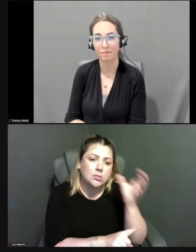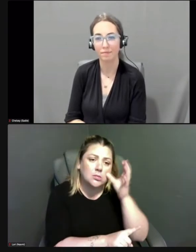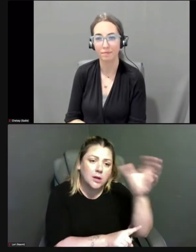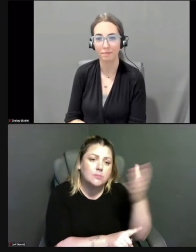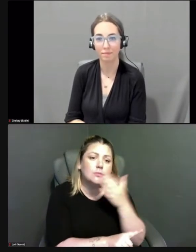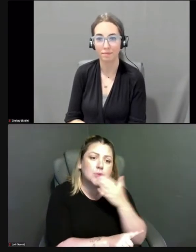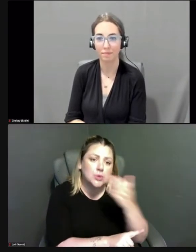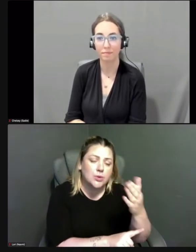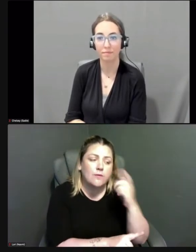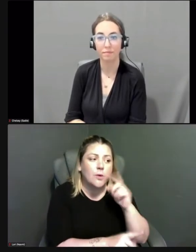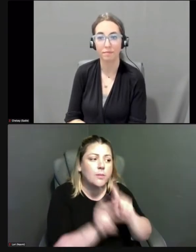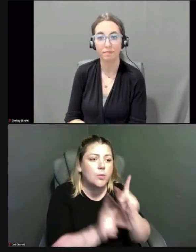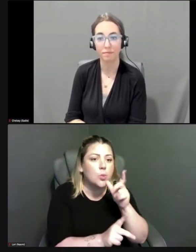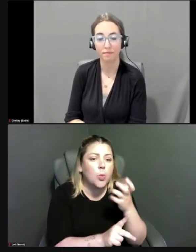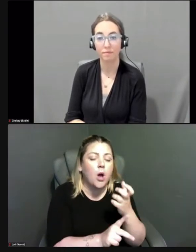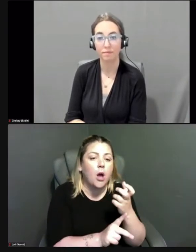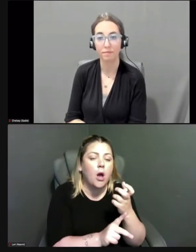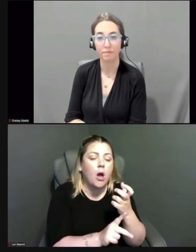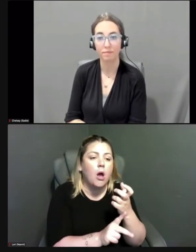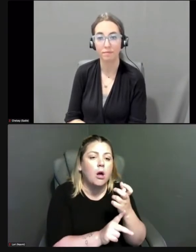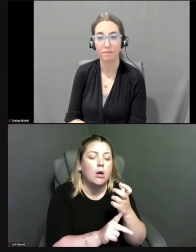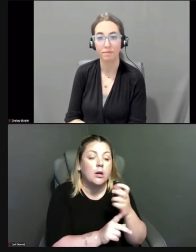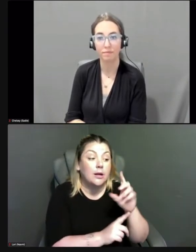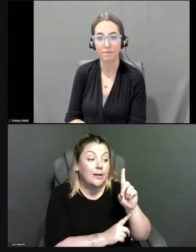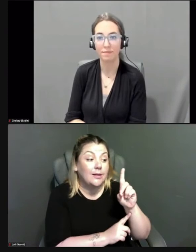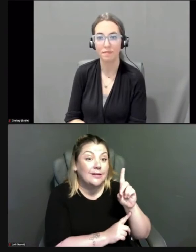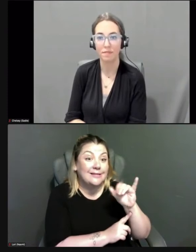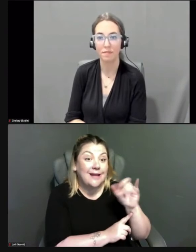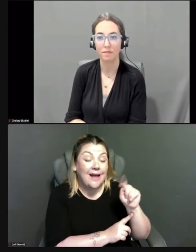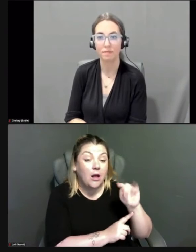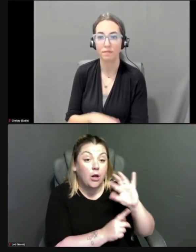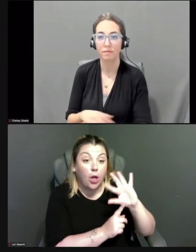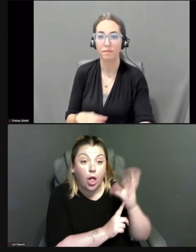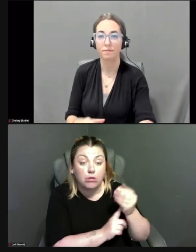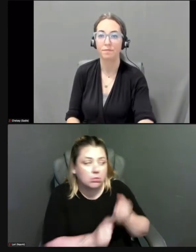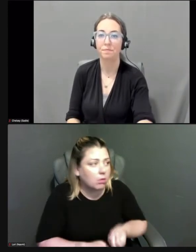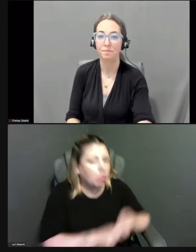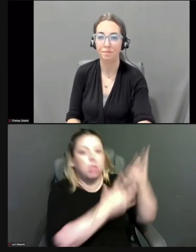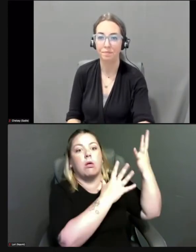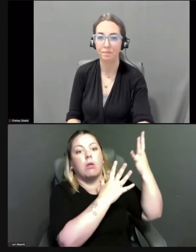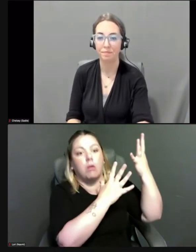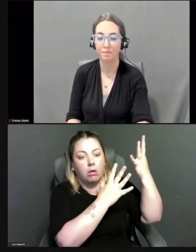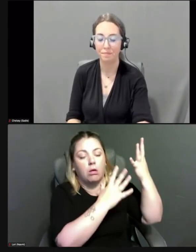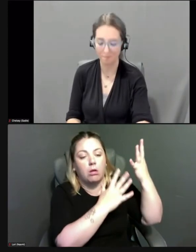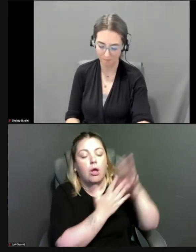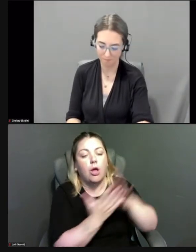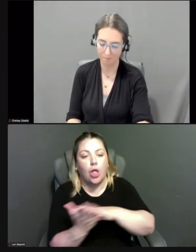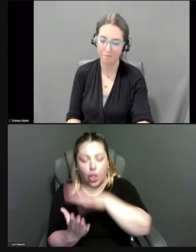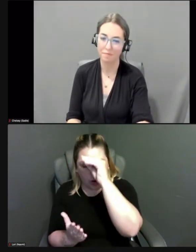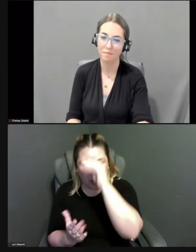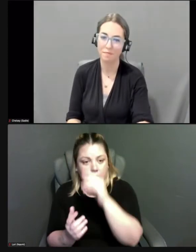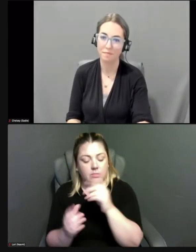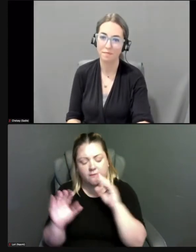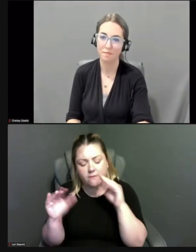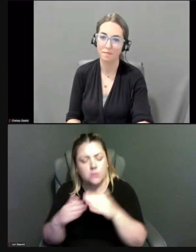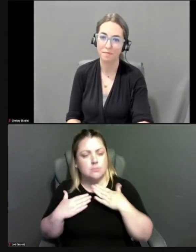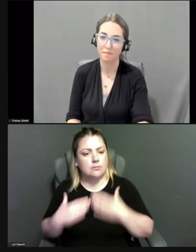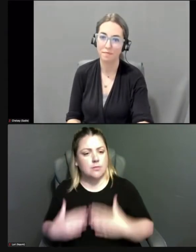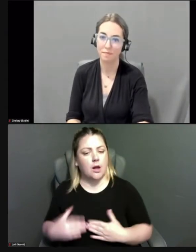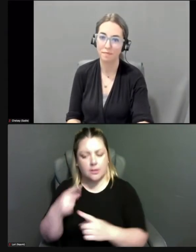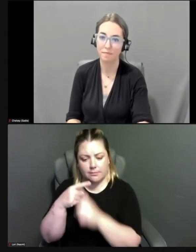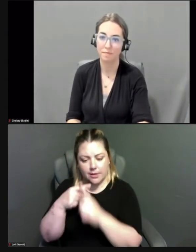to transition out of diet culture and into something else. They're like that on-ramp to like body positivity or